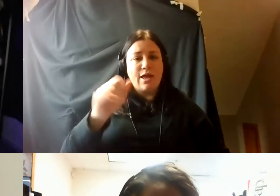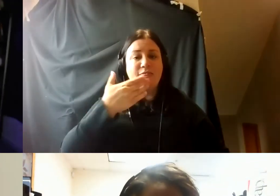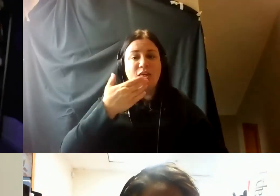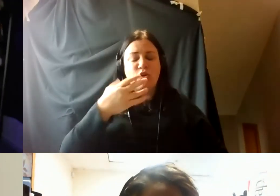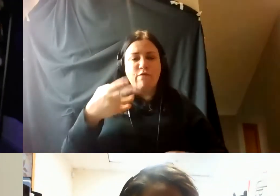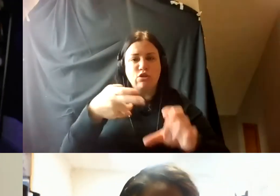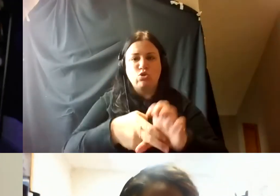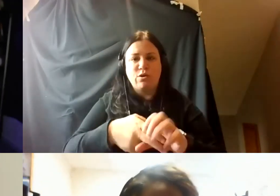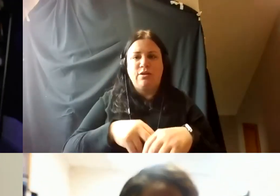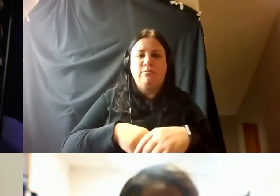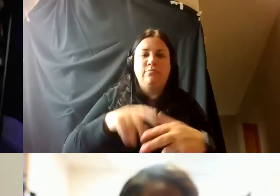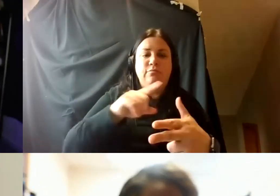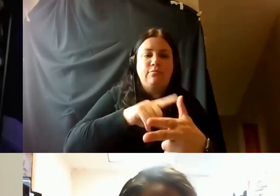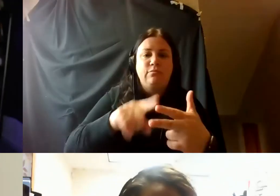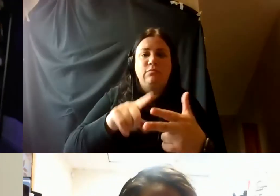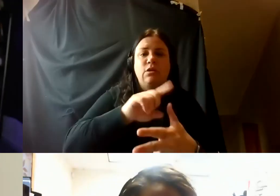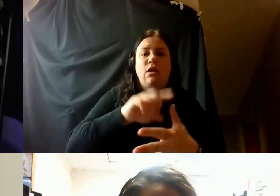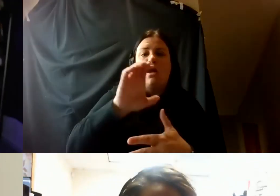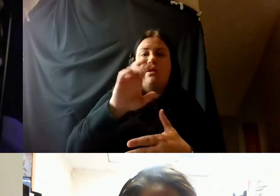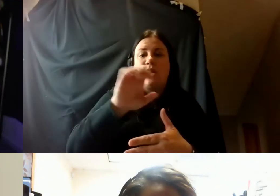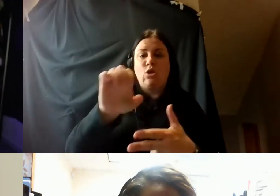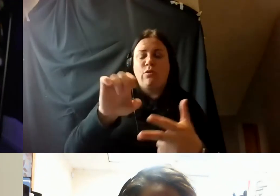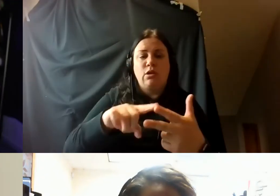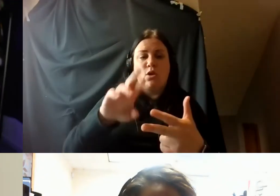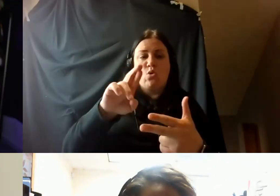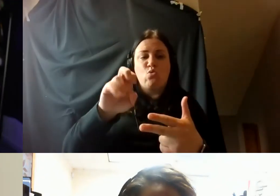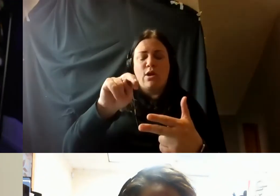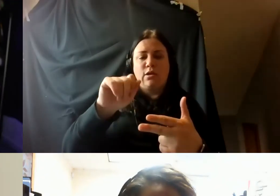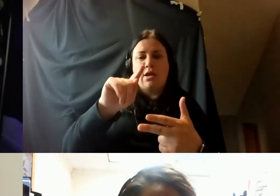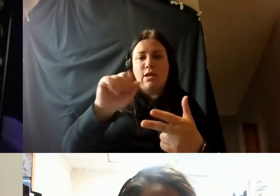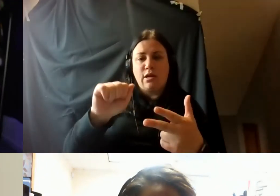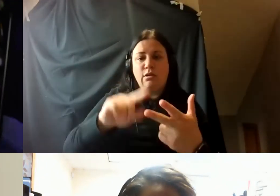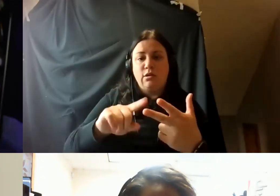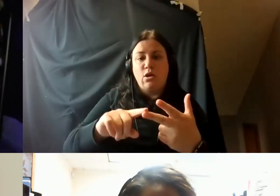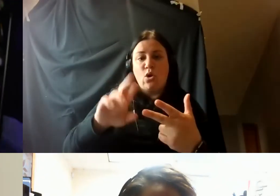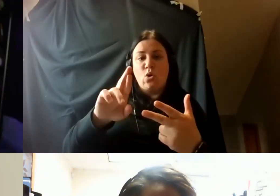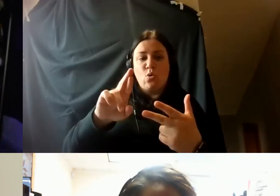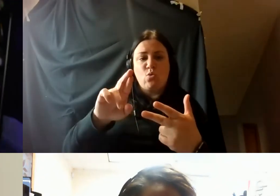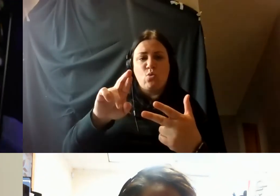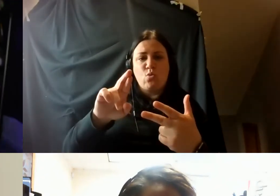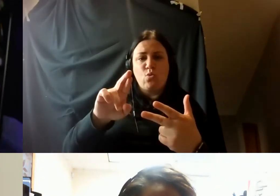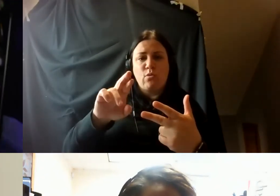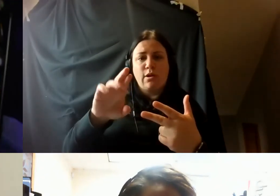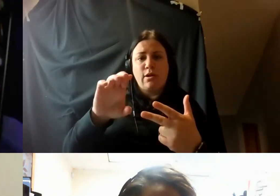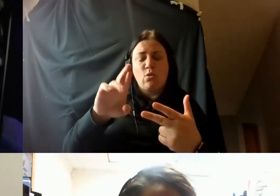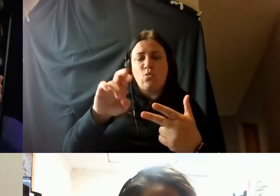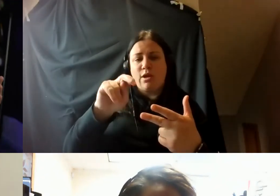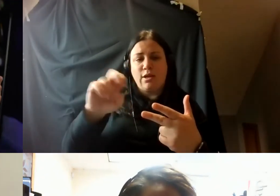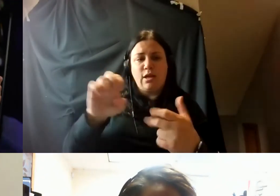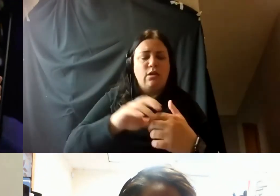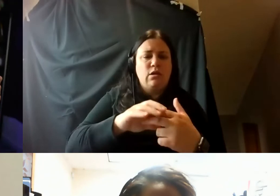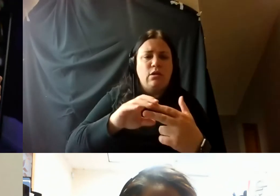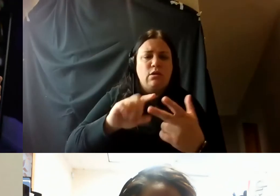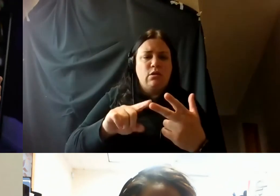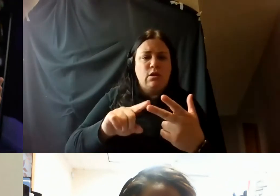have Carrie, Renata, and we have Renee. Now, Carrie, all of you, I think you all agree that we need a vacation.